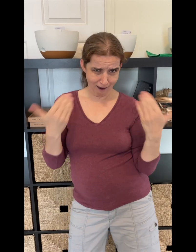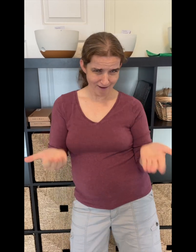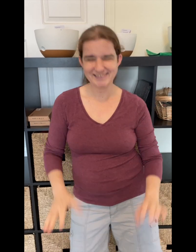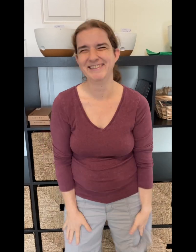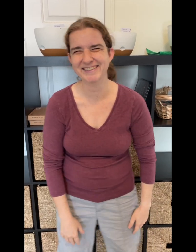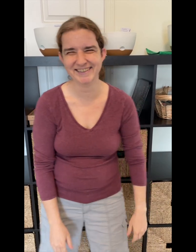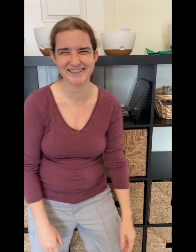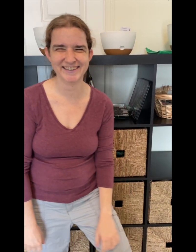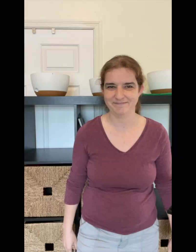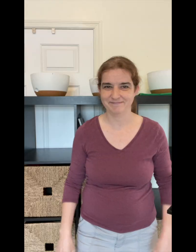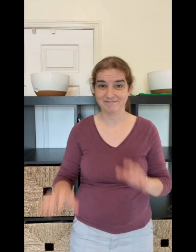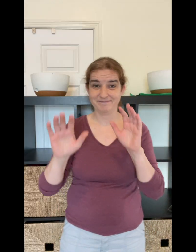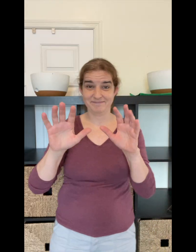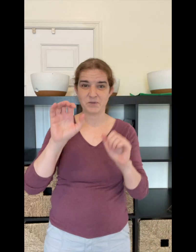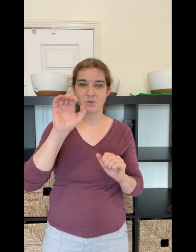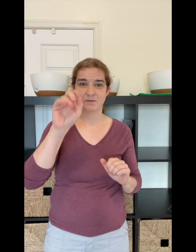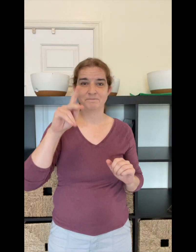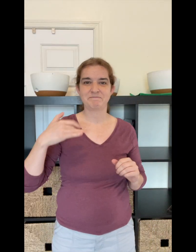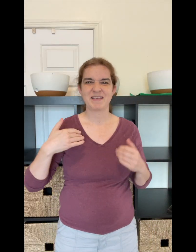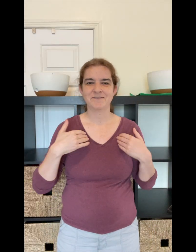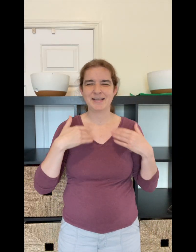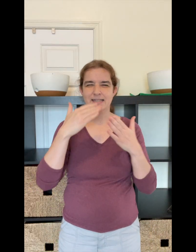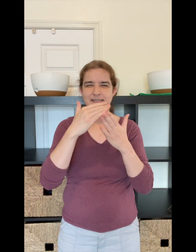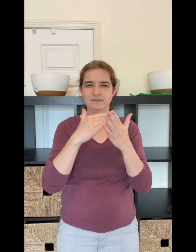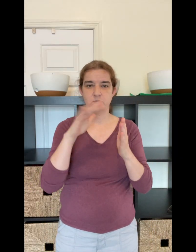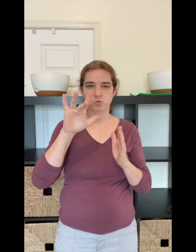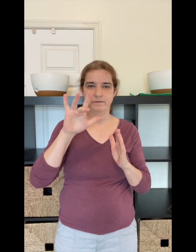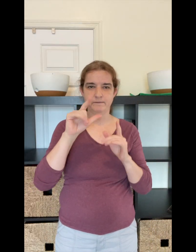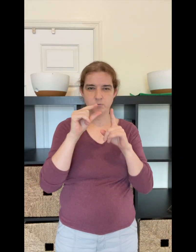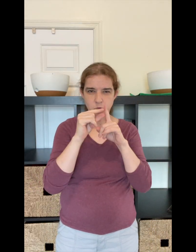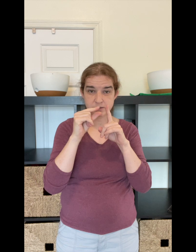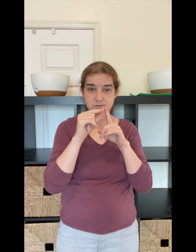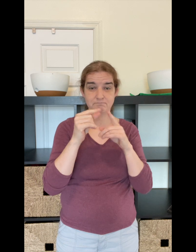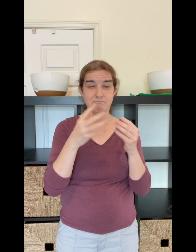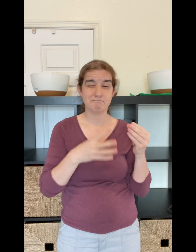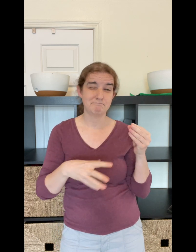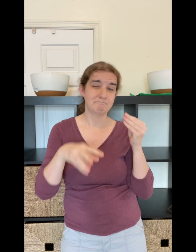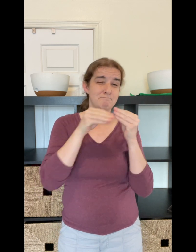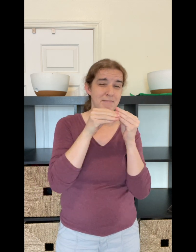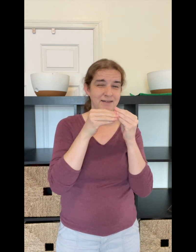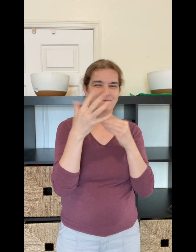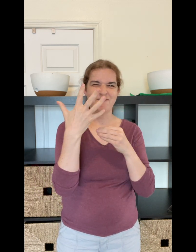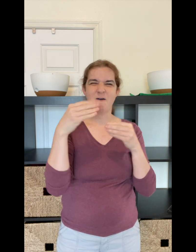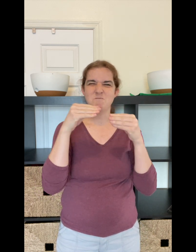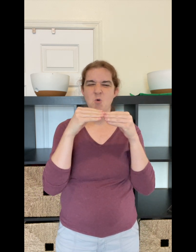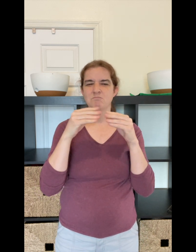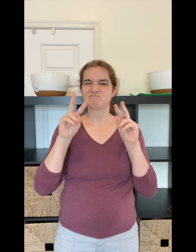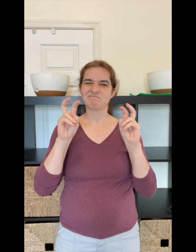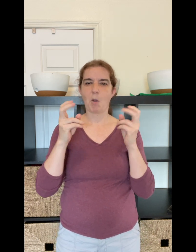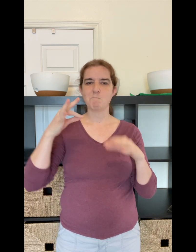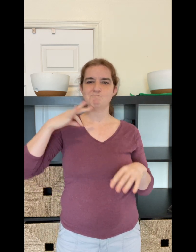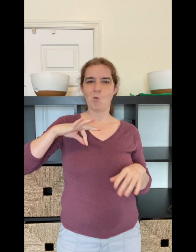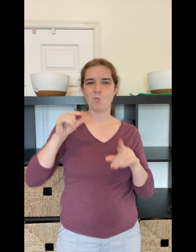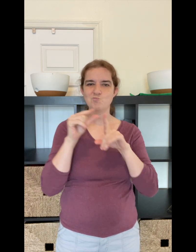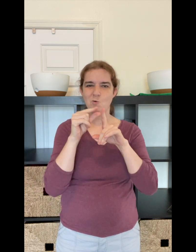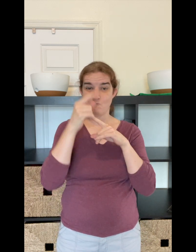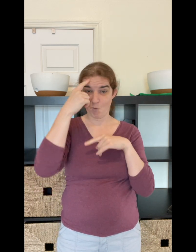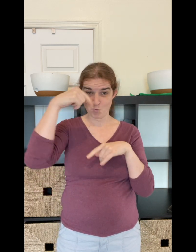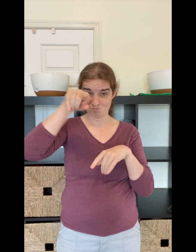words related to public health. Here we go. Okay, so I have this list of 25 words and an additional 5 more like bonus